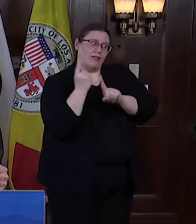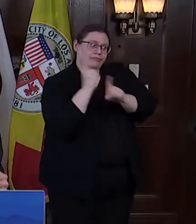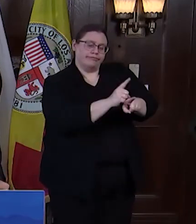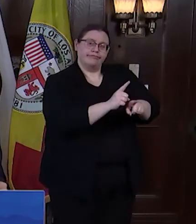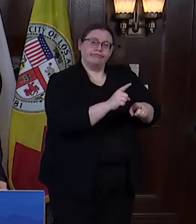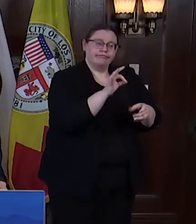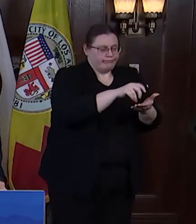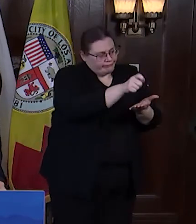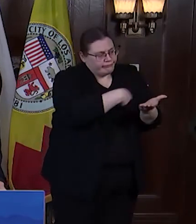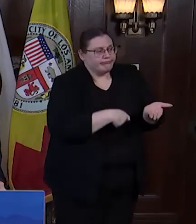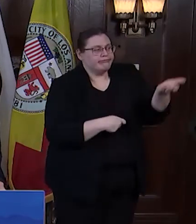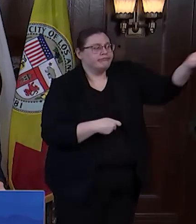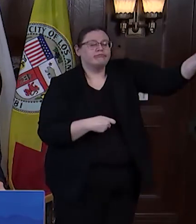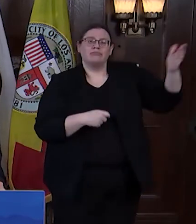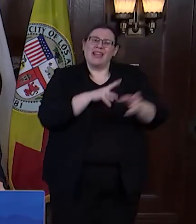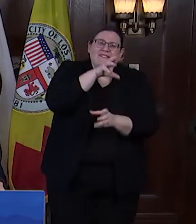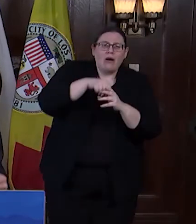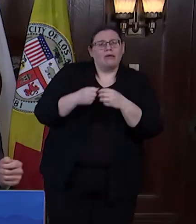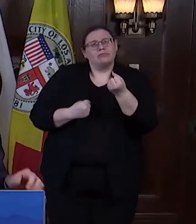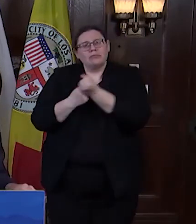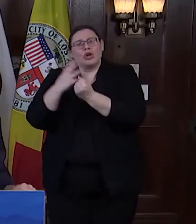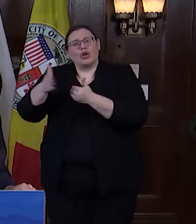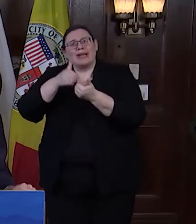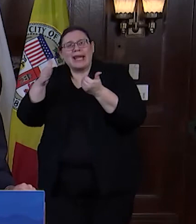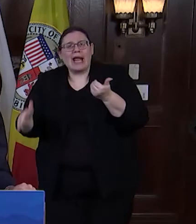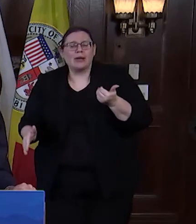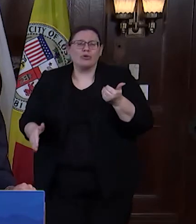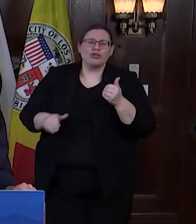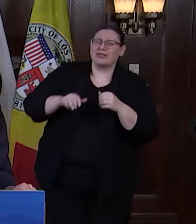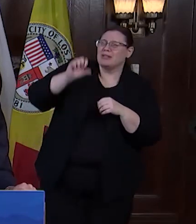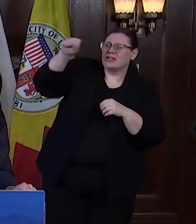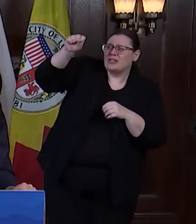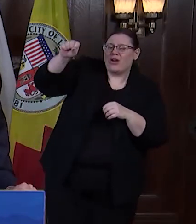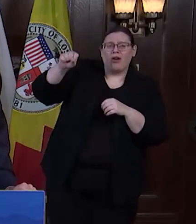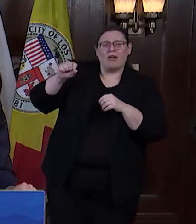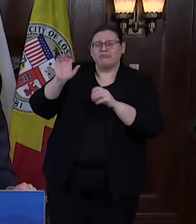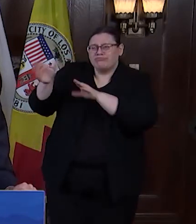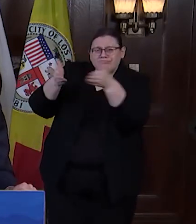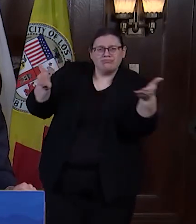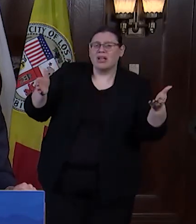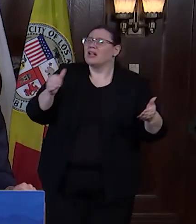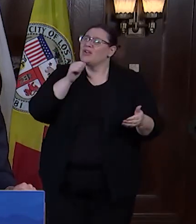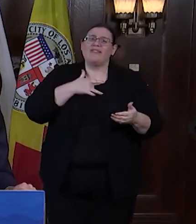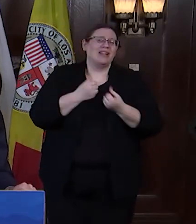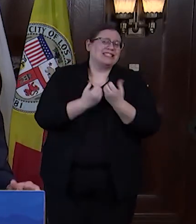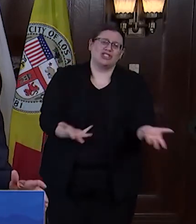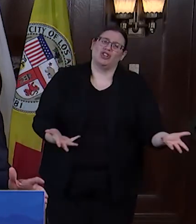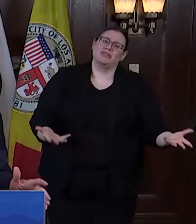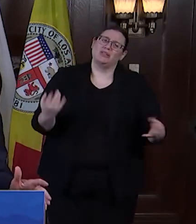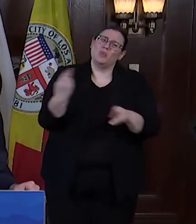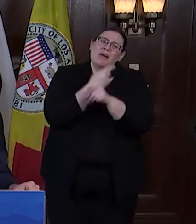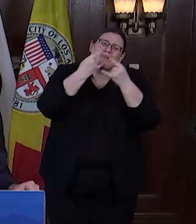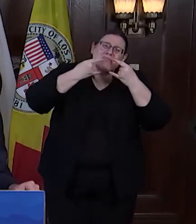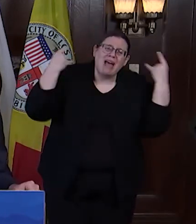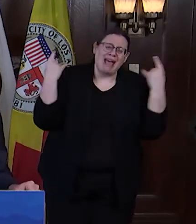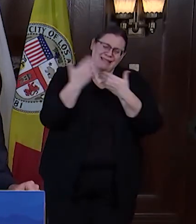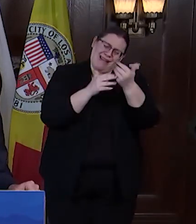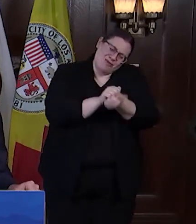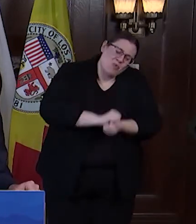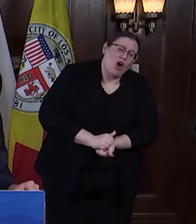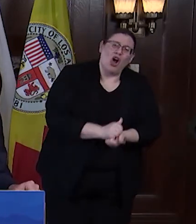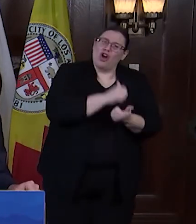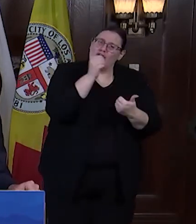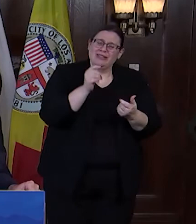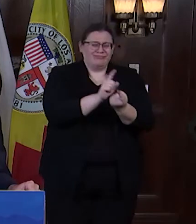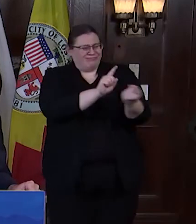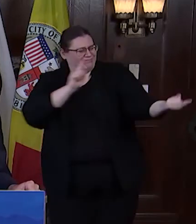you stay involved in helping a neighbor, knocking on that door. Don't get exhausted. Keep wearing those masks. Keep washing those hands. Keep keeping